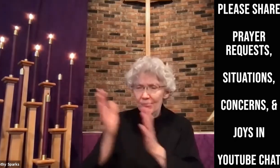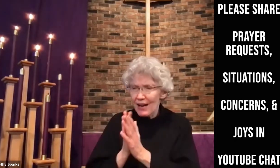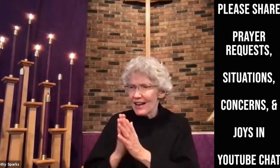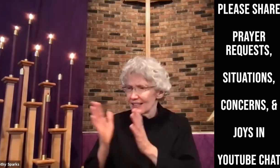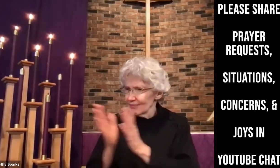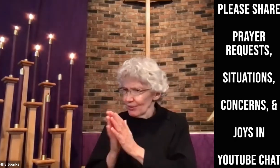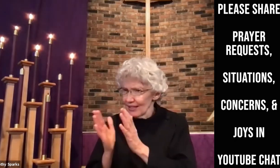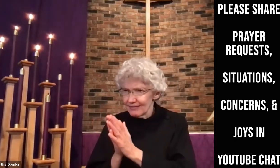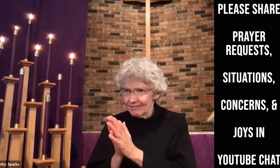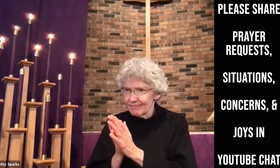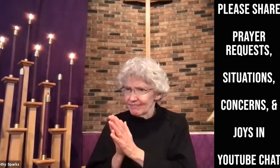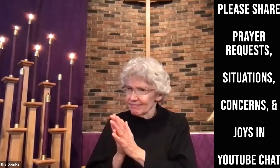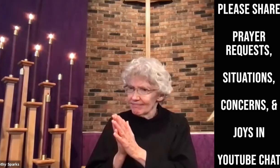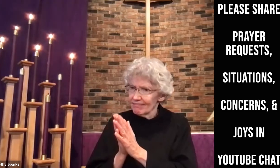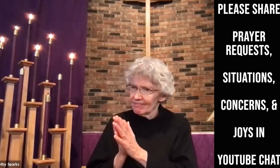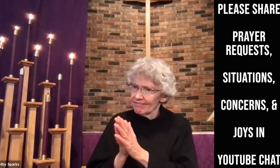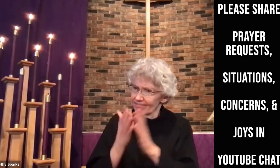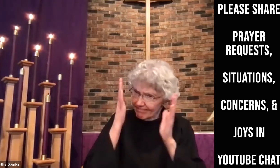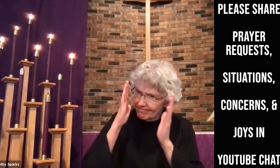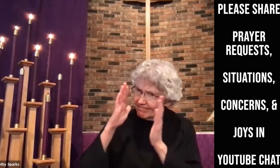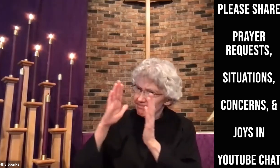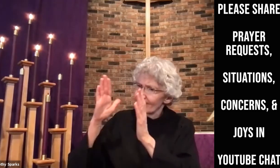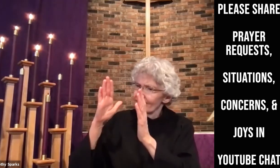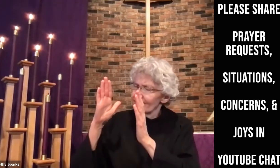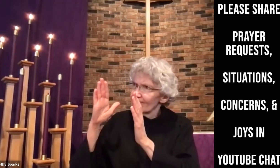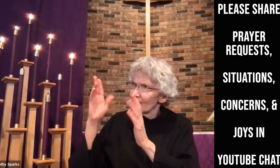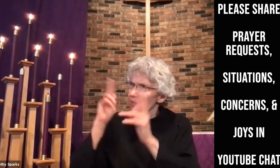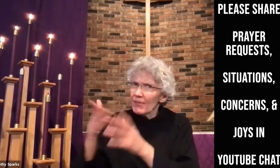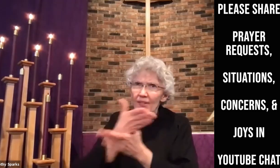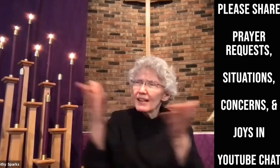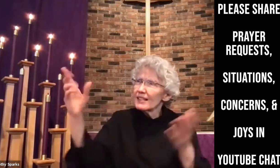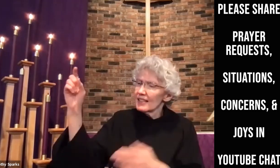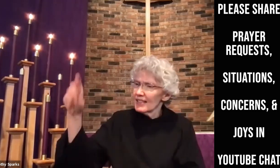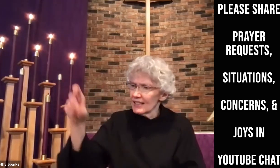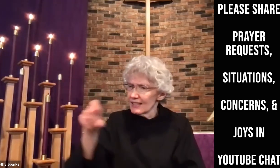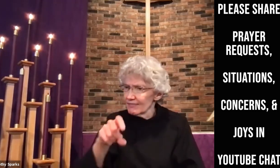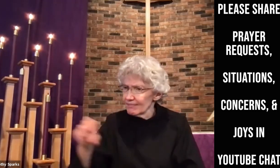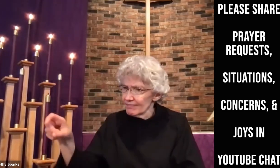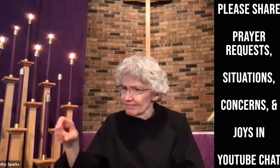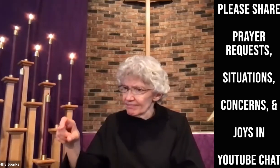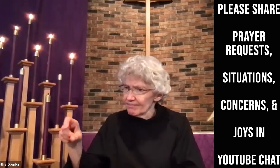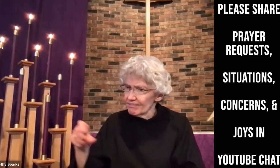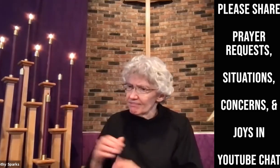day, remind us to pray. Turn our attention toward others.